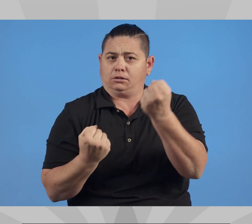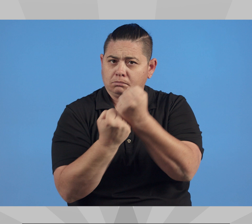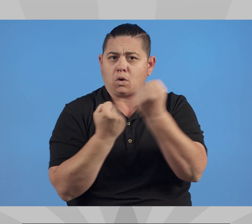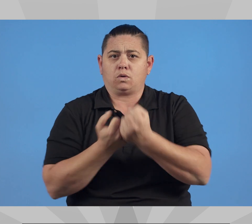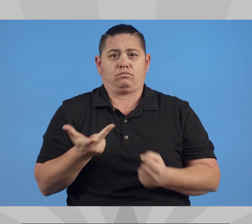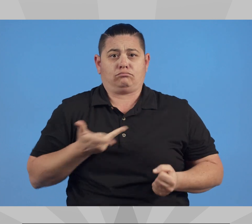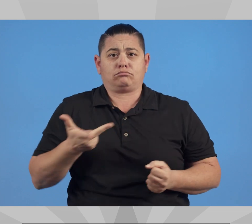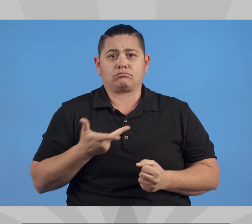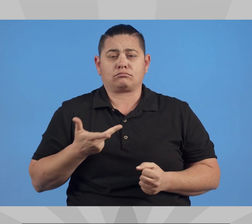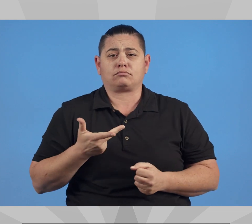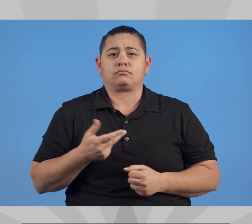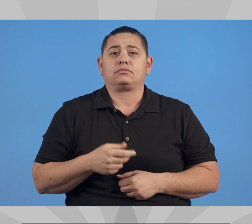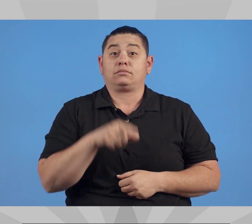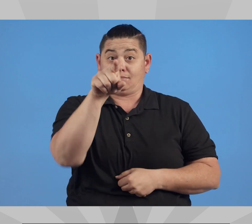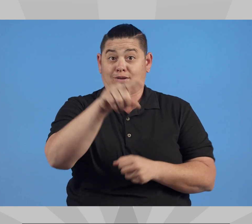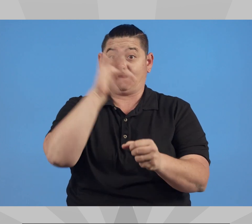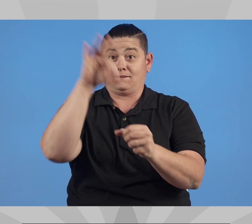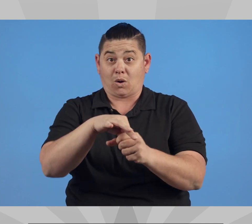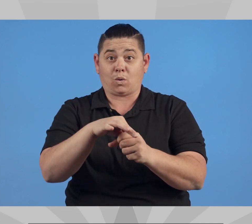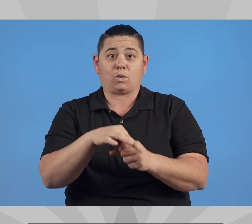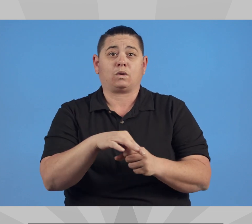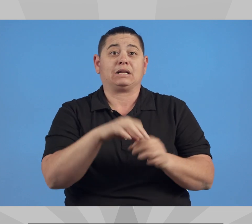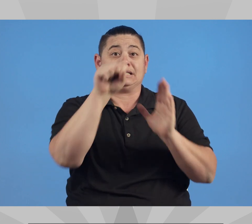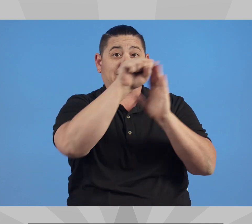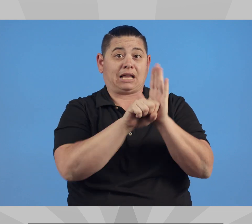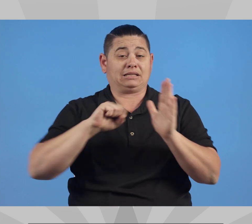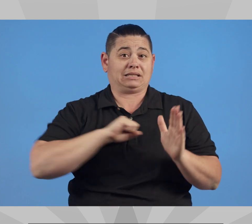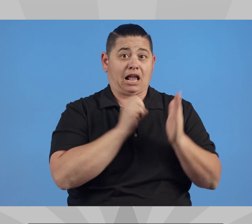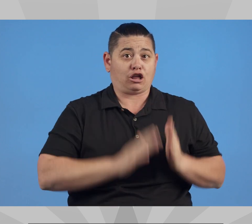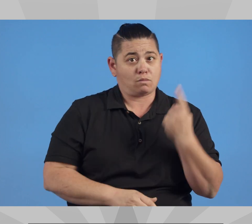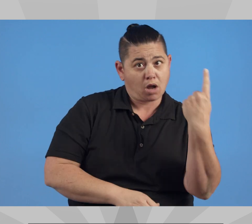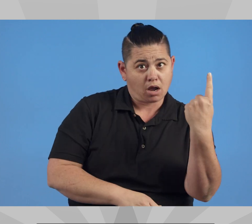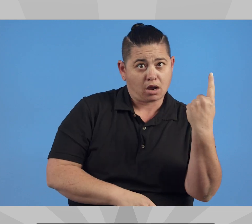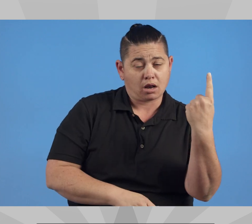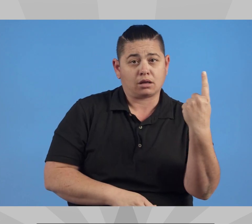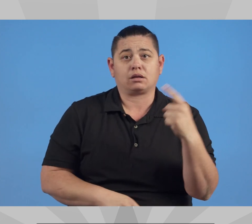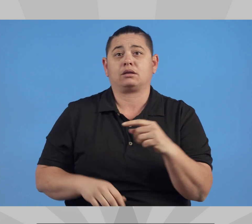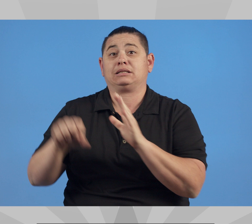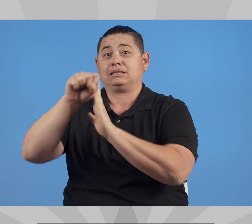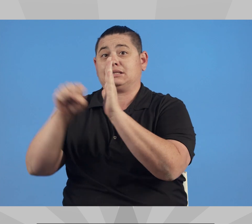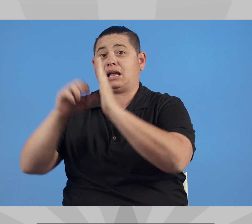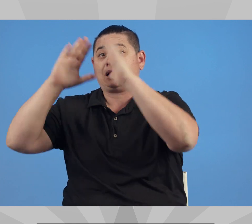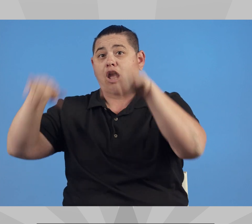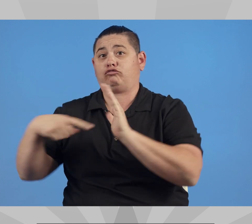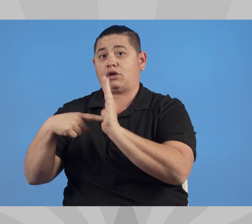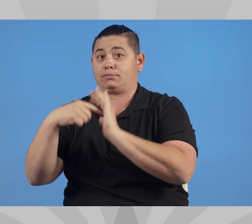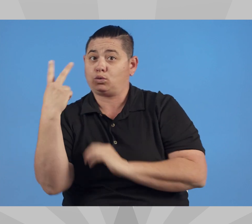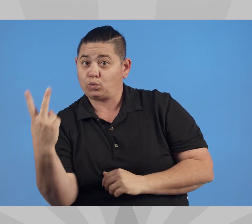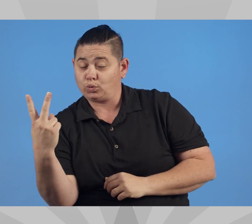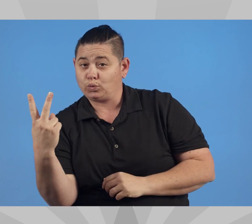I ask that you support all 3 of us. You get 1 vote for State Senate and 2 votes for State House.